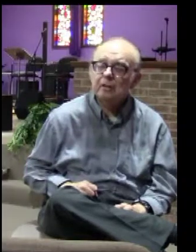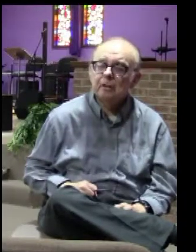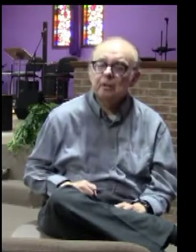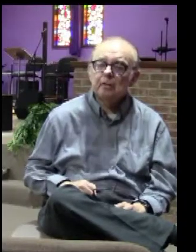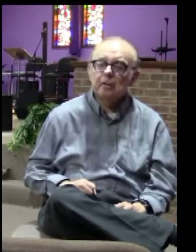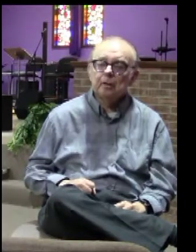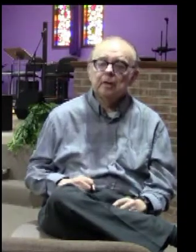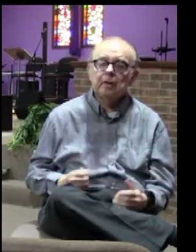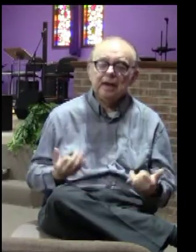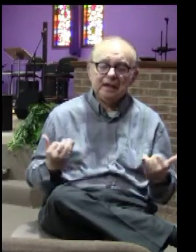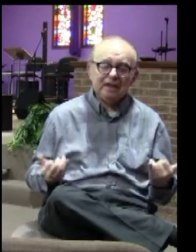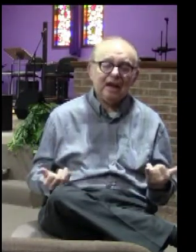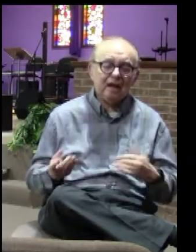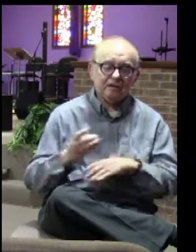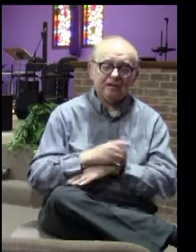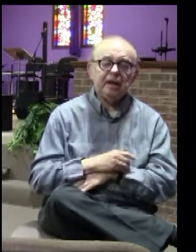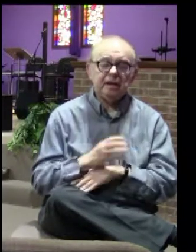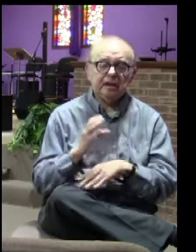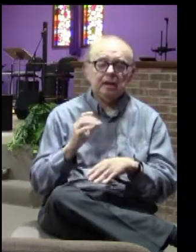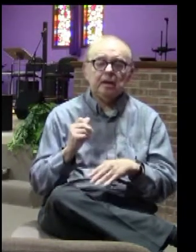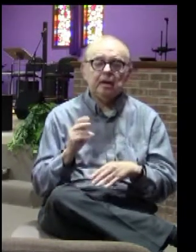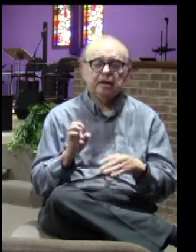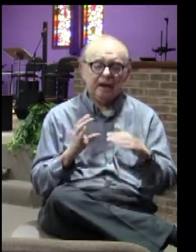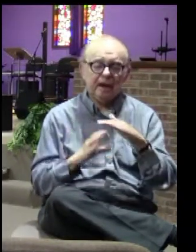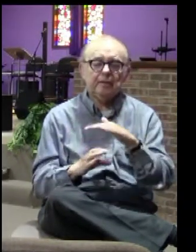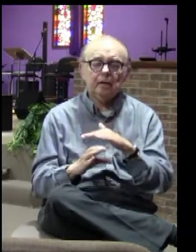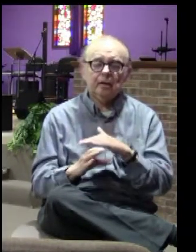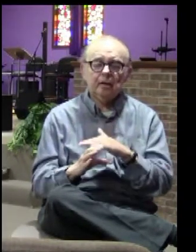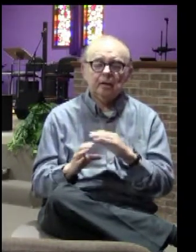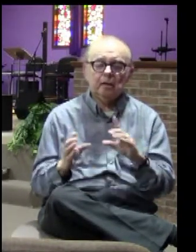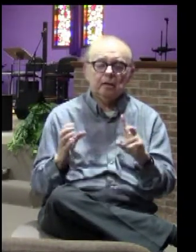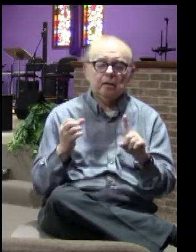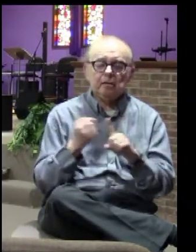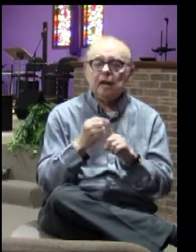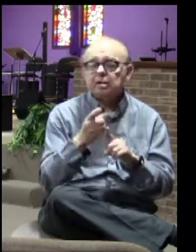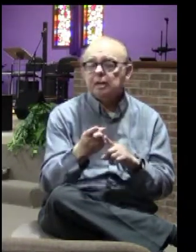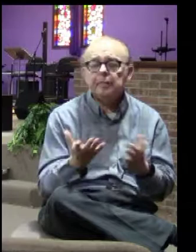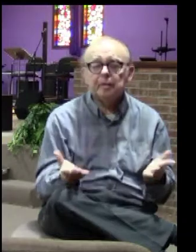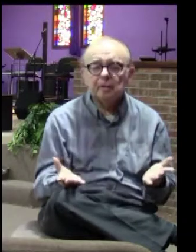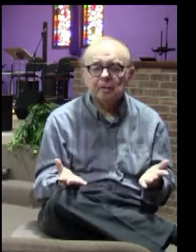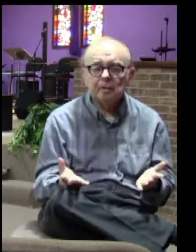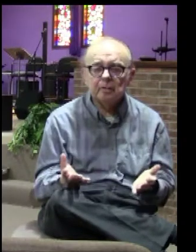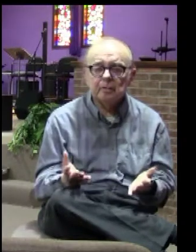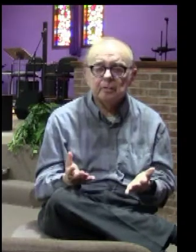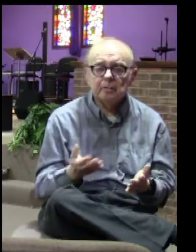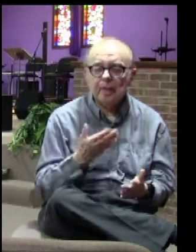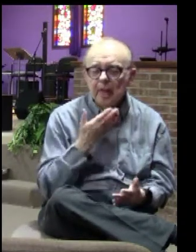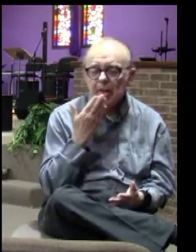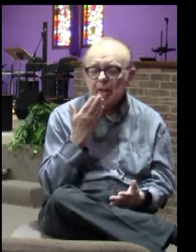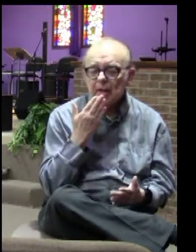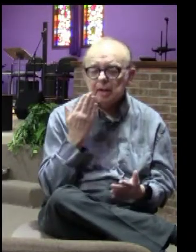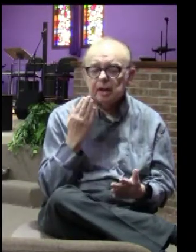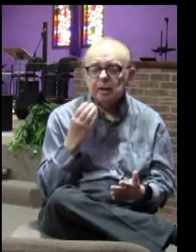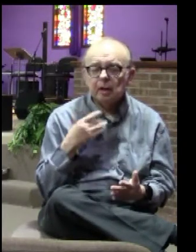in a modern day cave, locked up in there, licking our wounds.